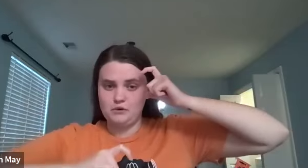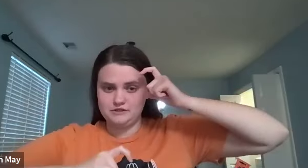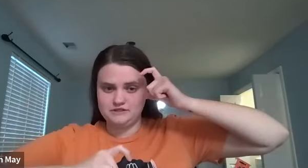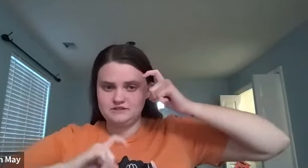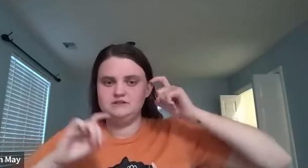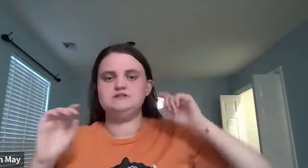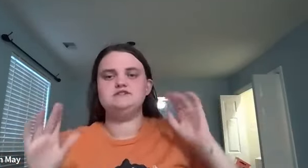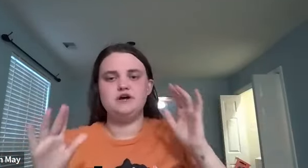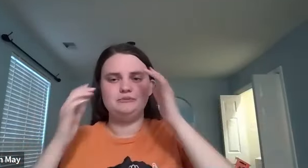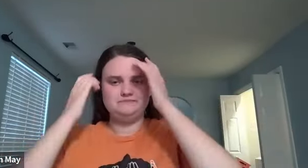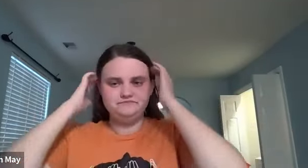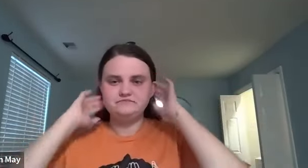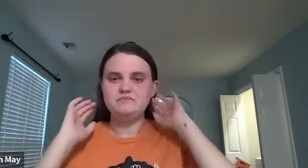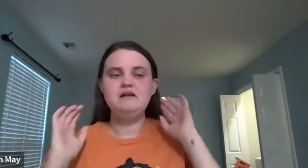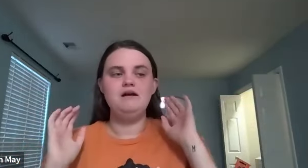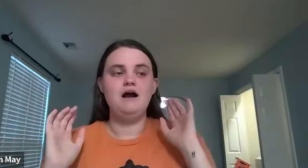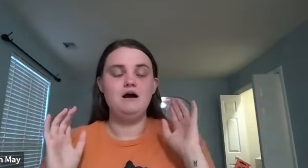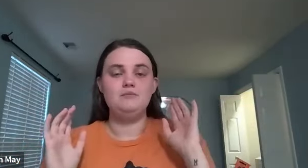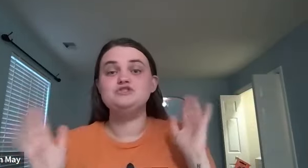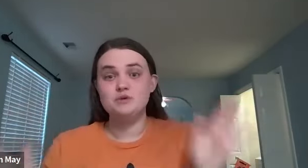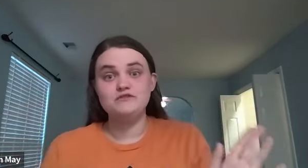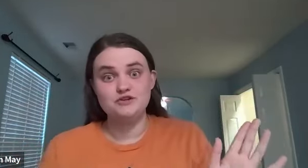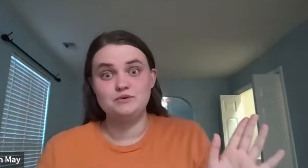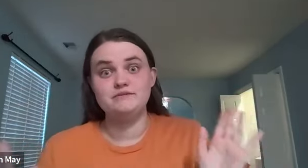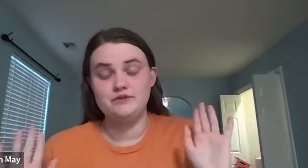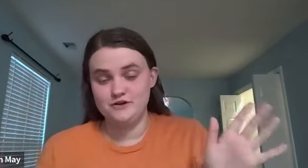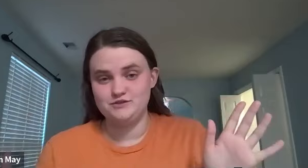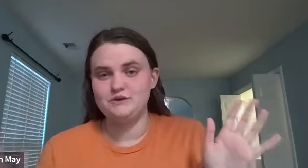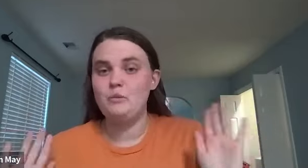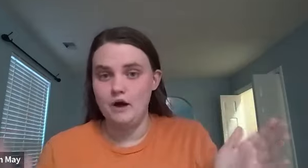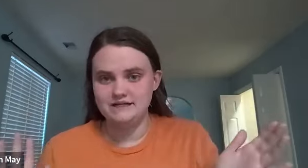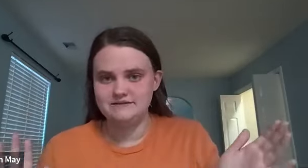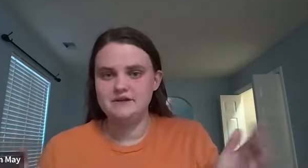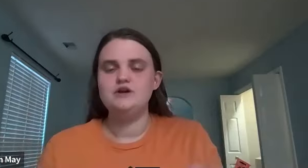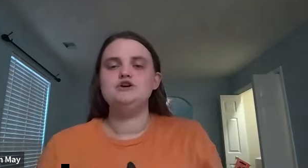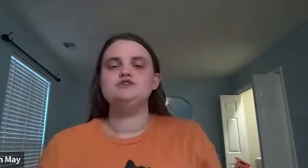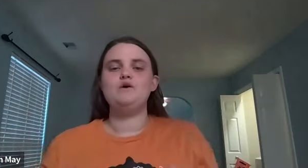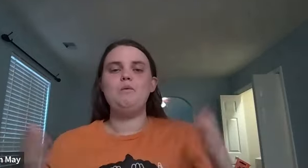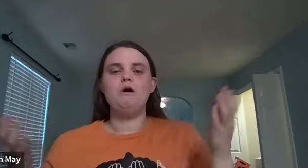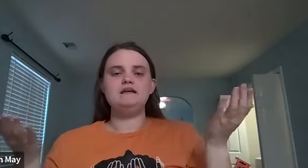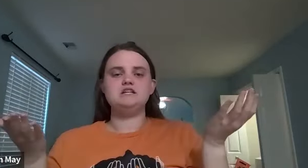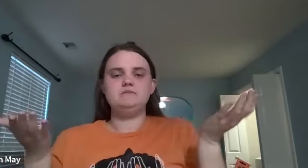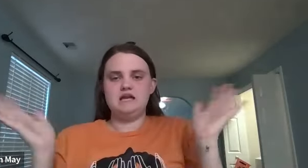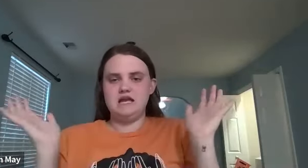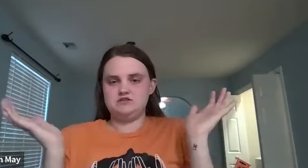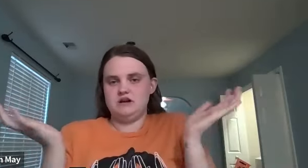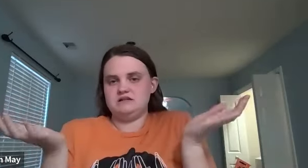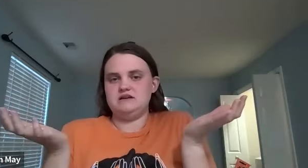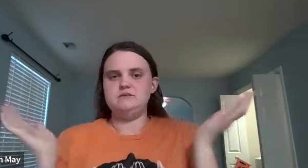important. So we'll start with the first word for the first one, what? So what is going to be hands are kind of slightly palm